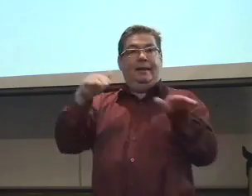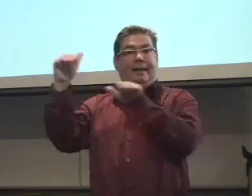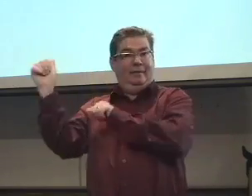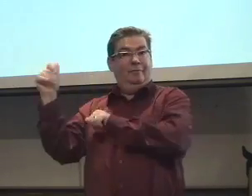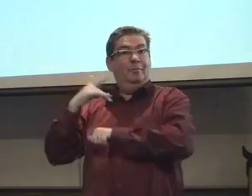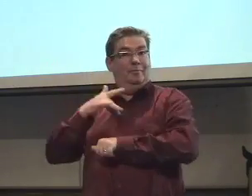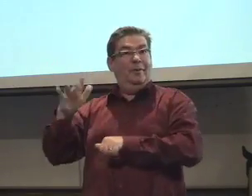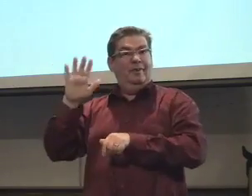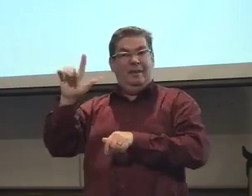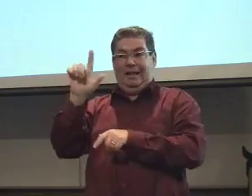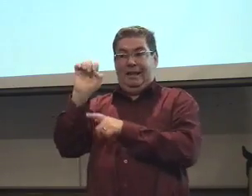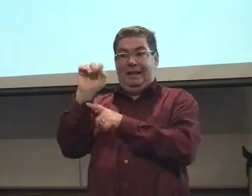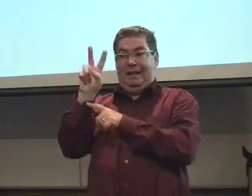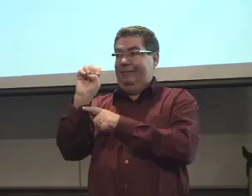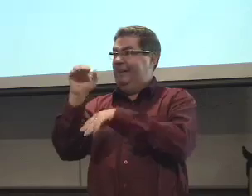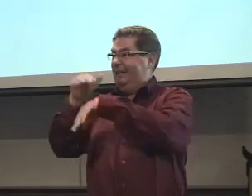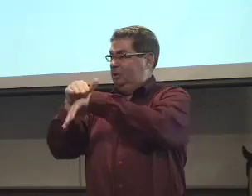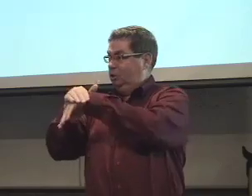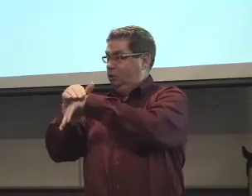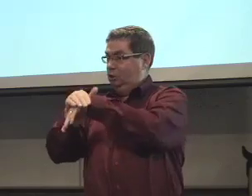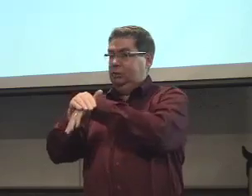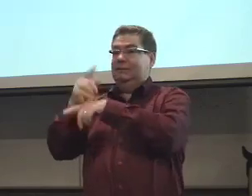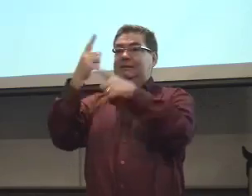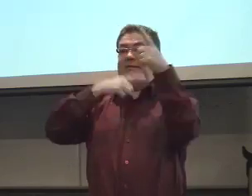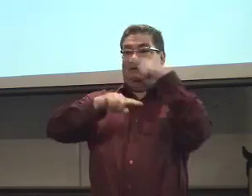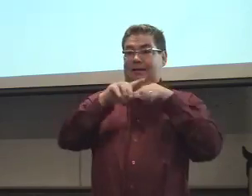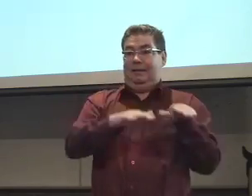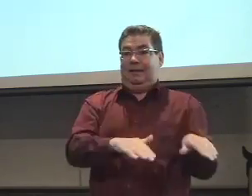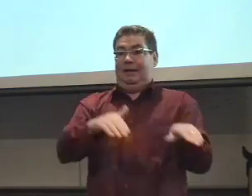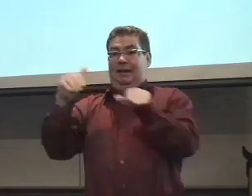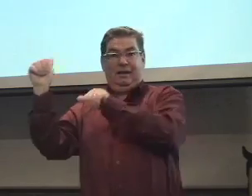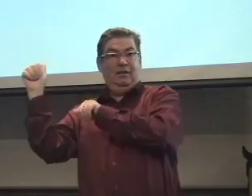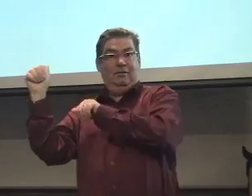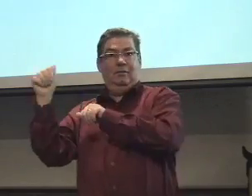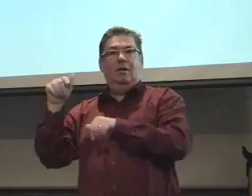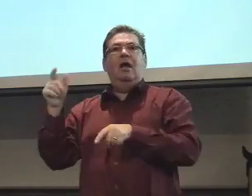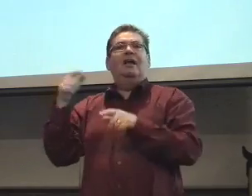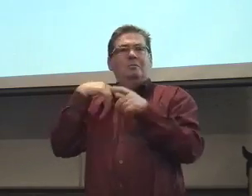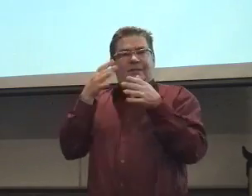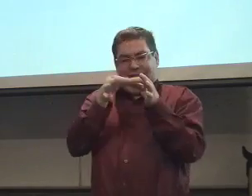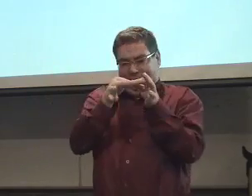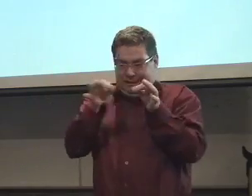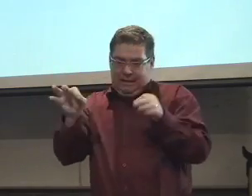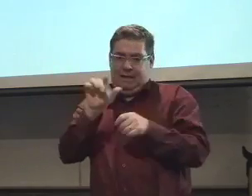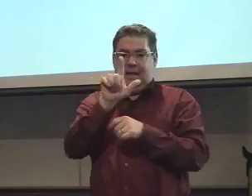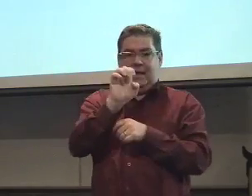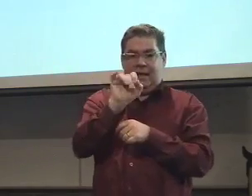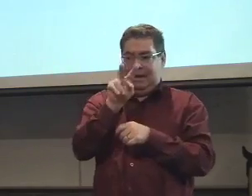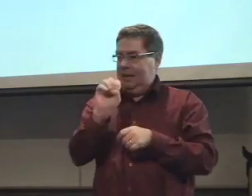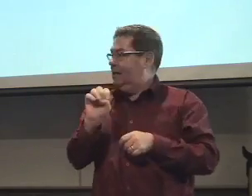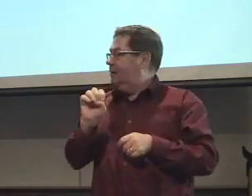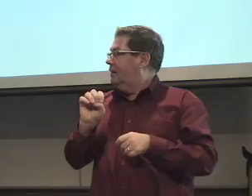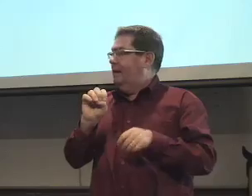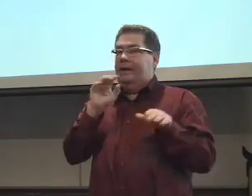leave. I would say, okay. Okay, so I want him to read a sentence. He's reading the sentence. What's it say? Leave. Good,